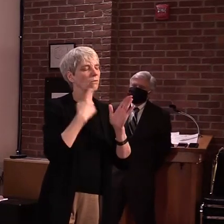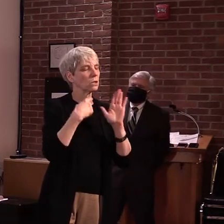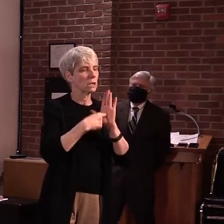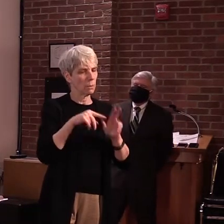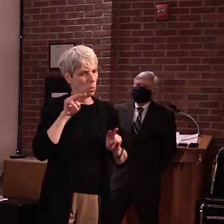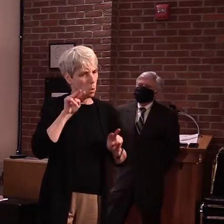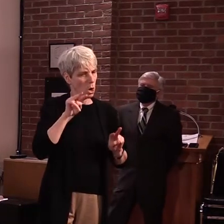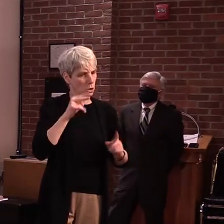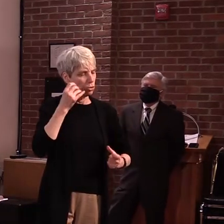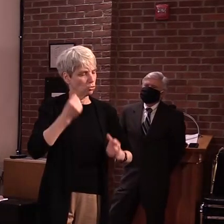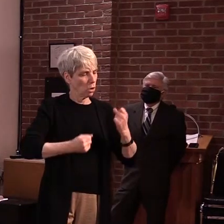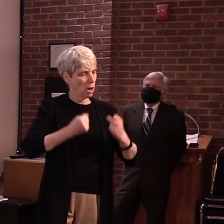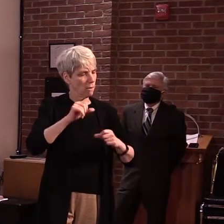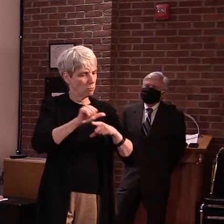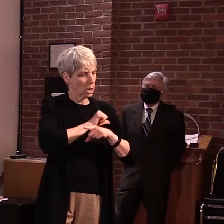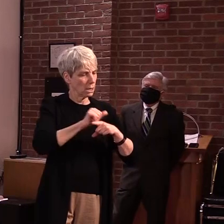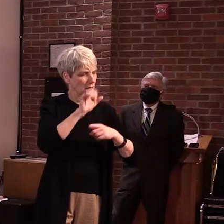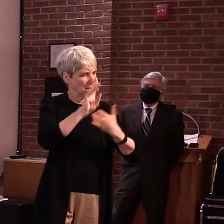parent?